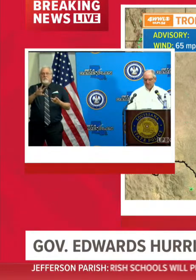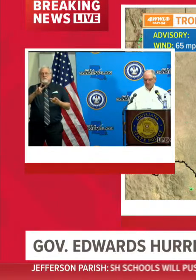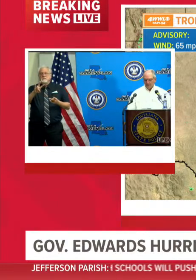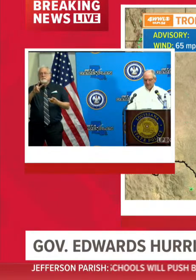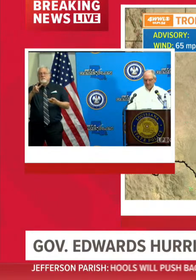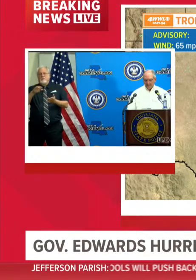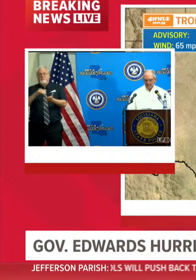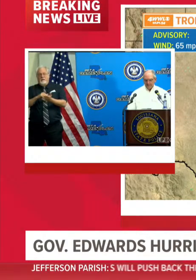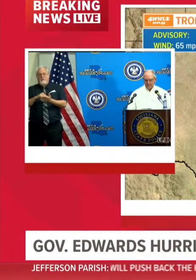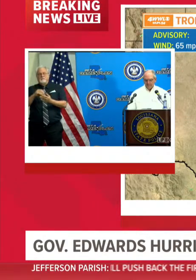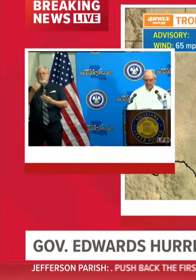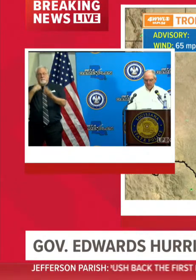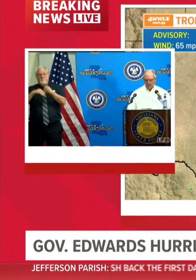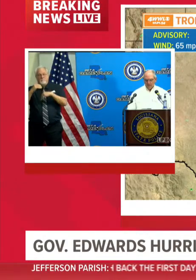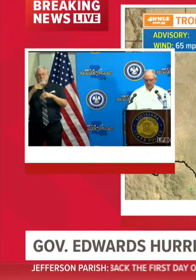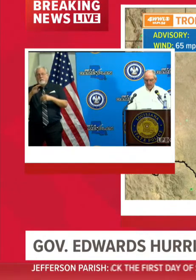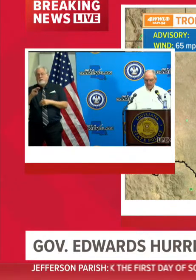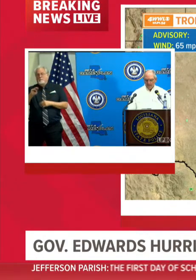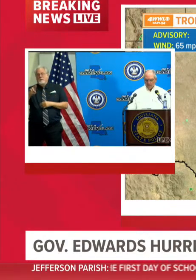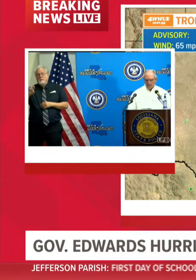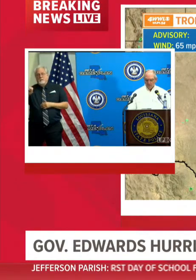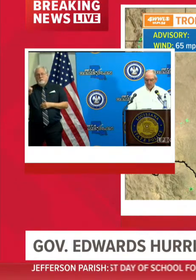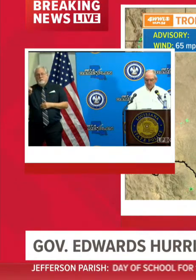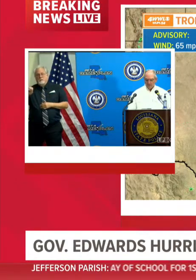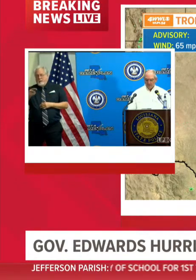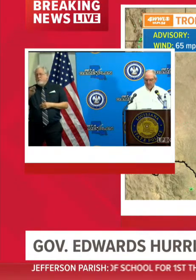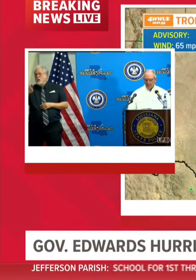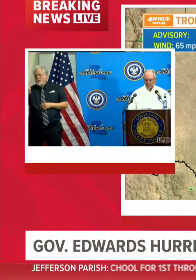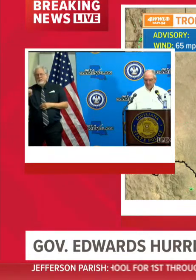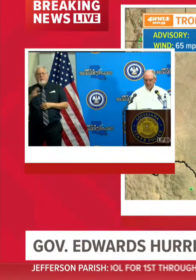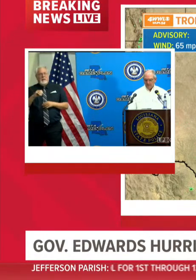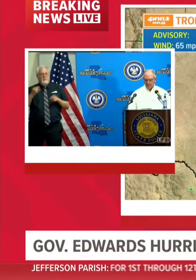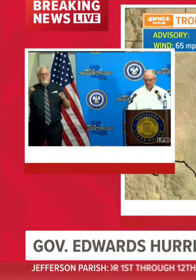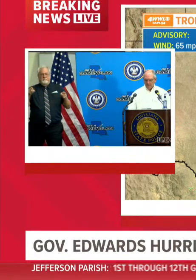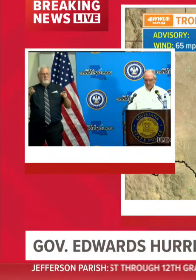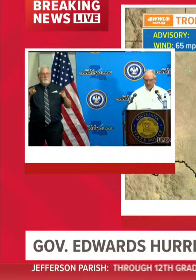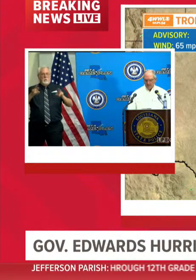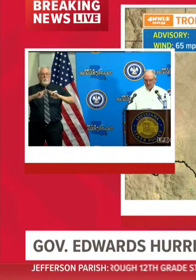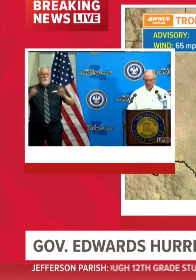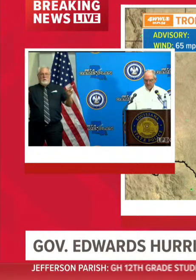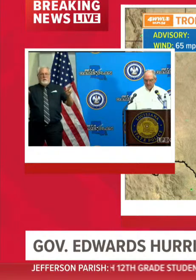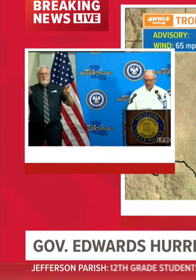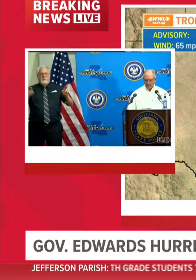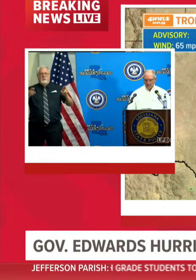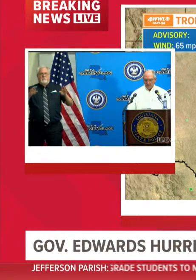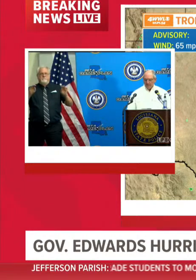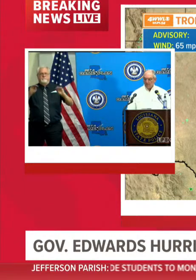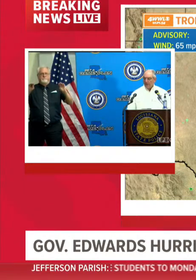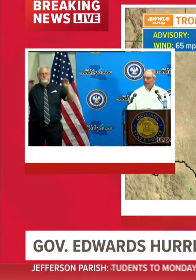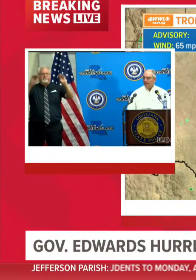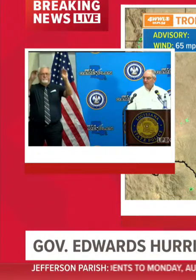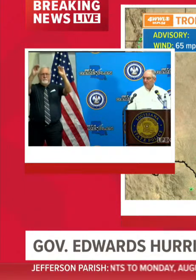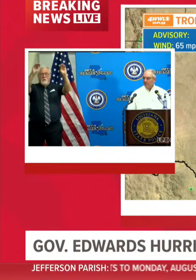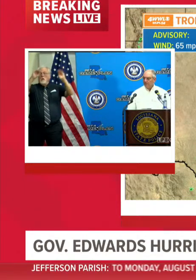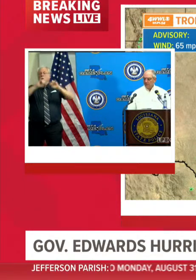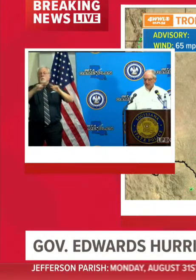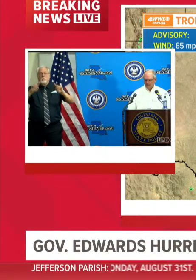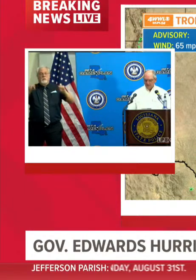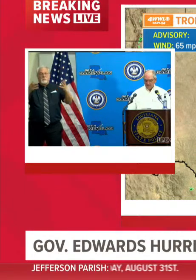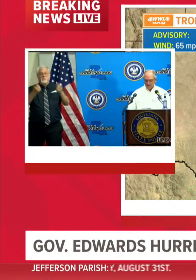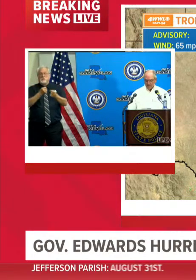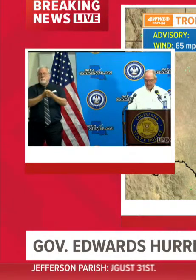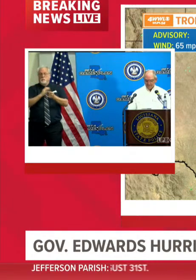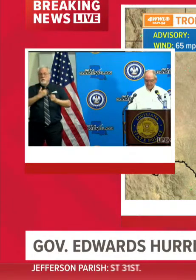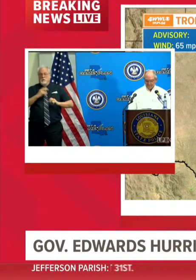507,000 meals ready to eat, and those two are strategically placed throughout our state and ready to support